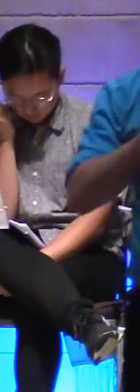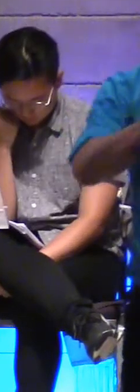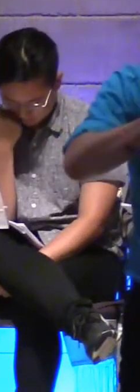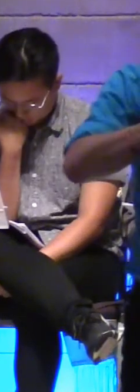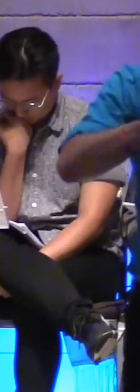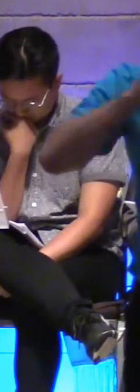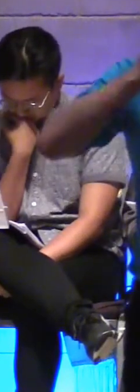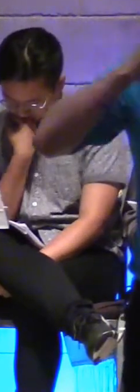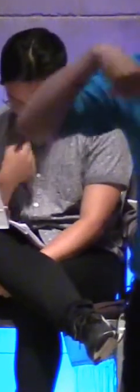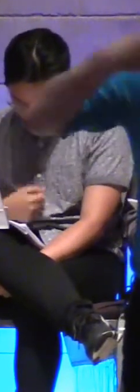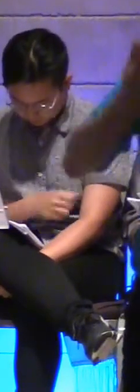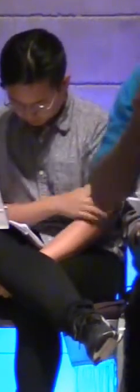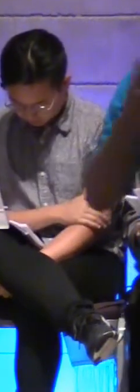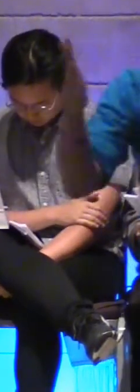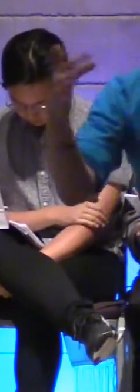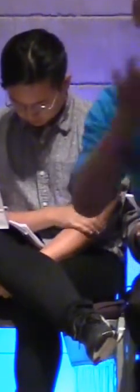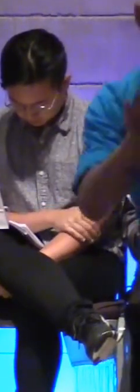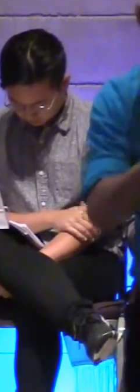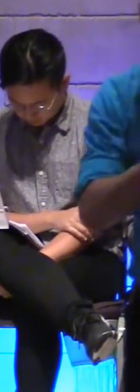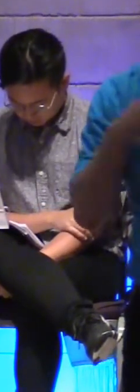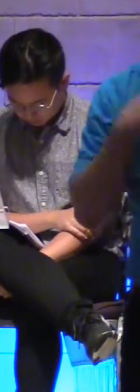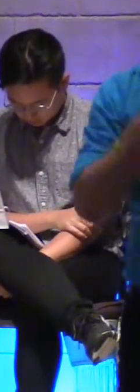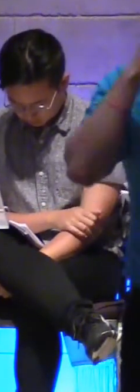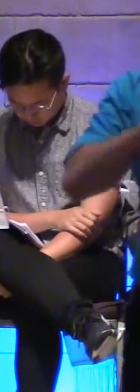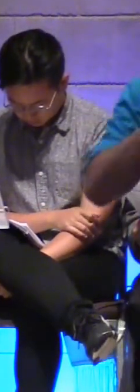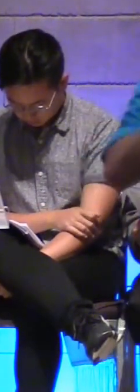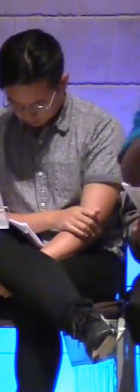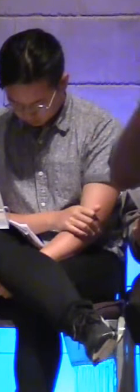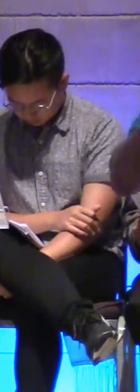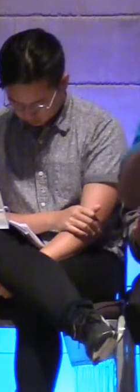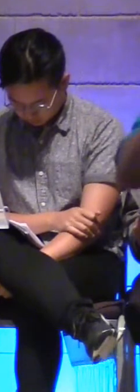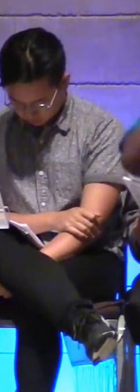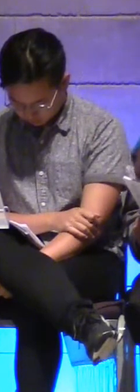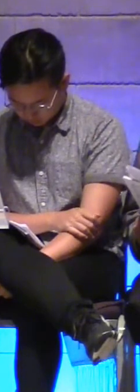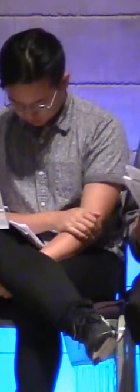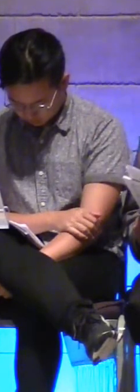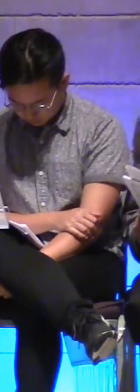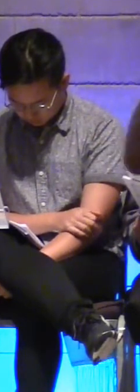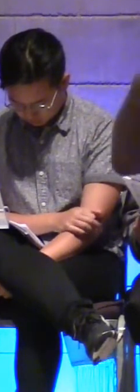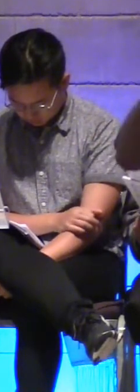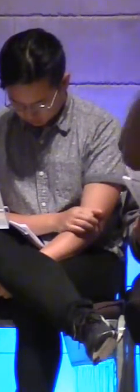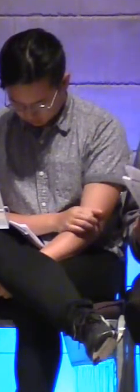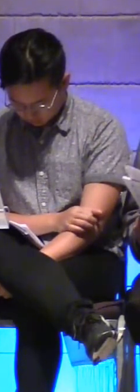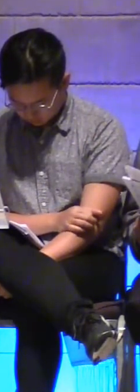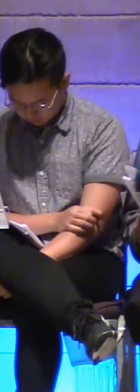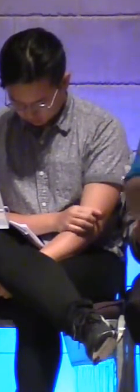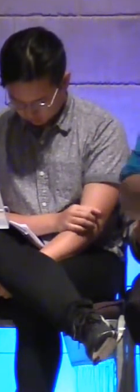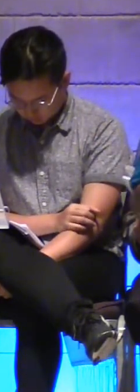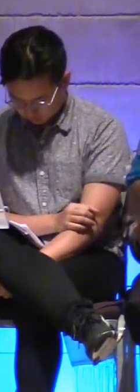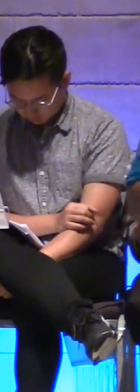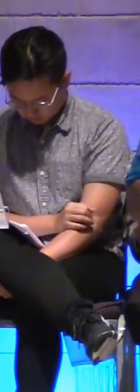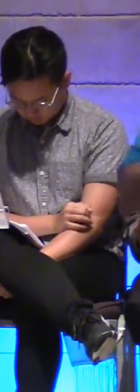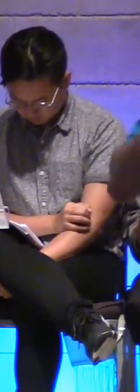there was something powerful in coming together. And those people 35 years ago called out your name.